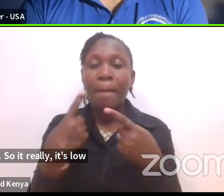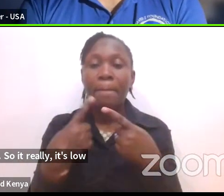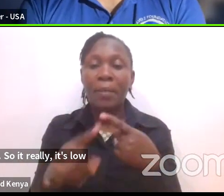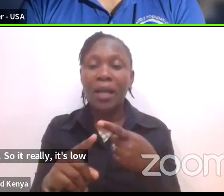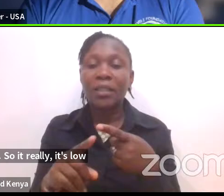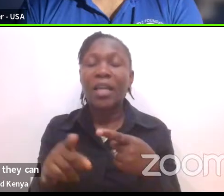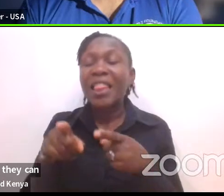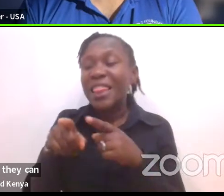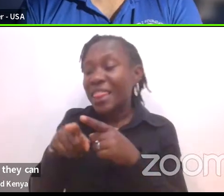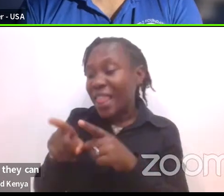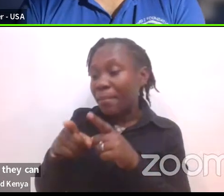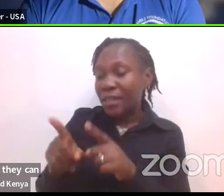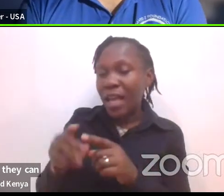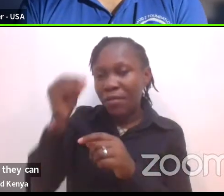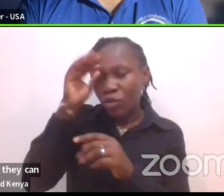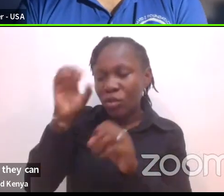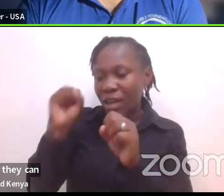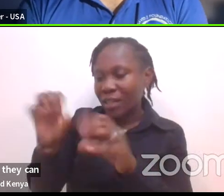ownership of.